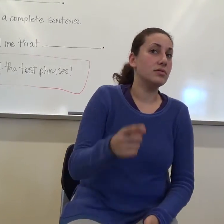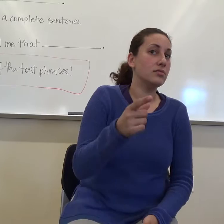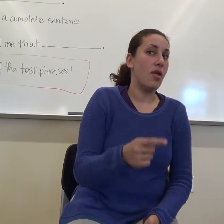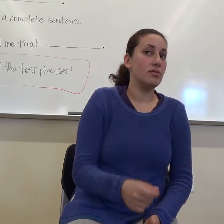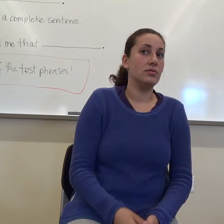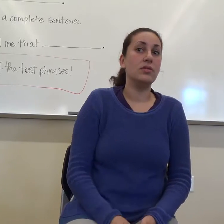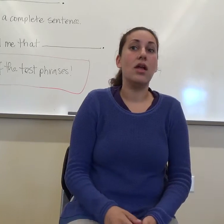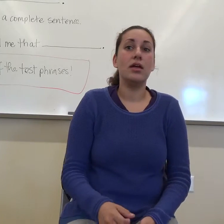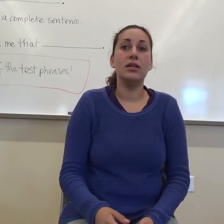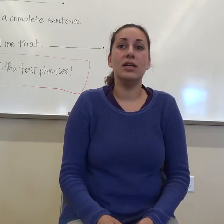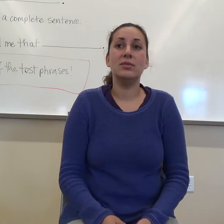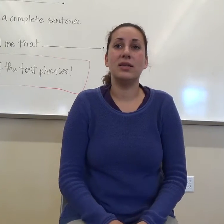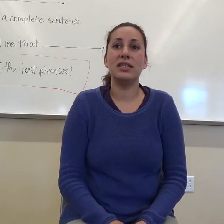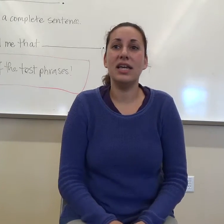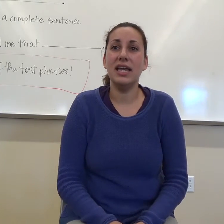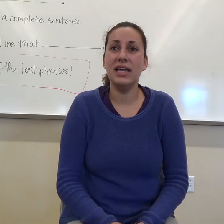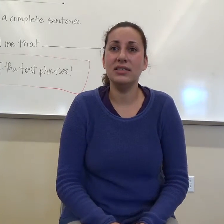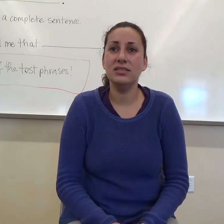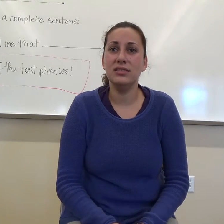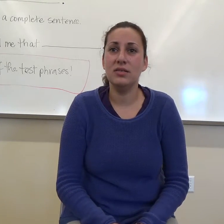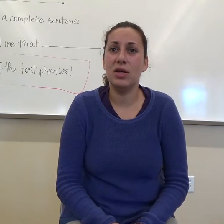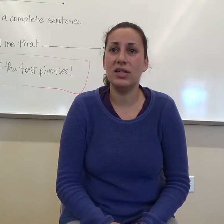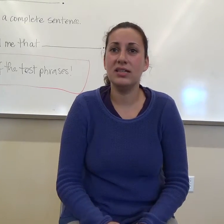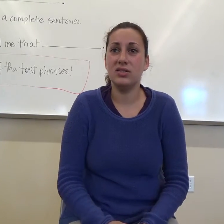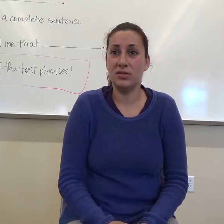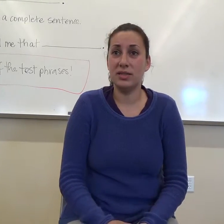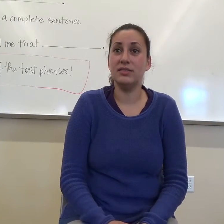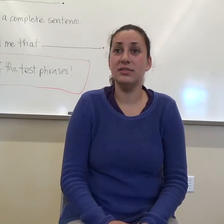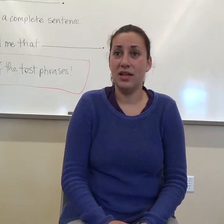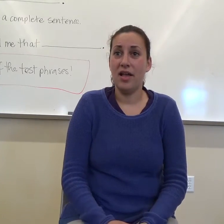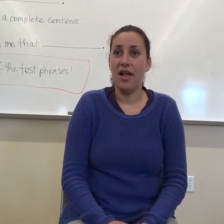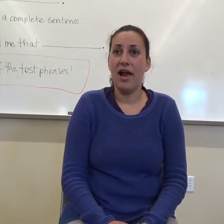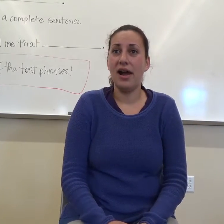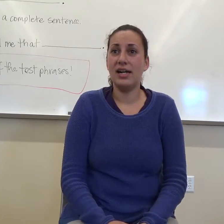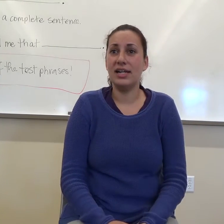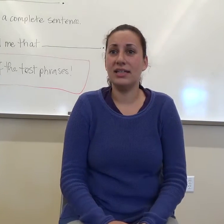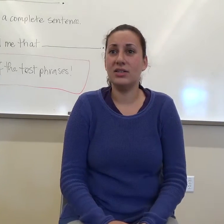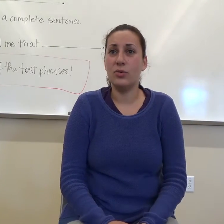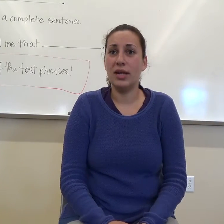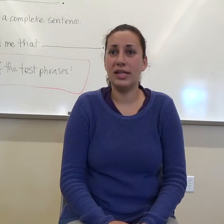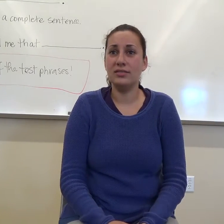Alexandra? It's about the king, about King Solomon and the queen